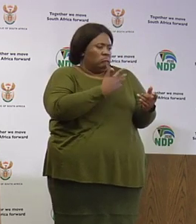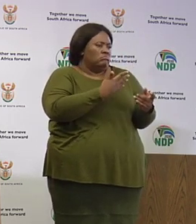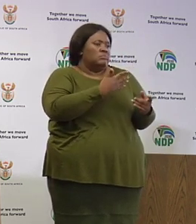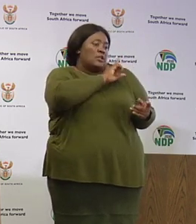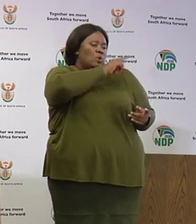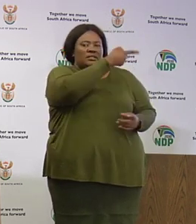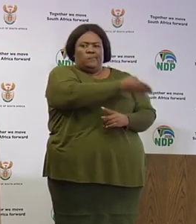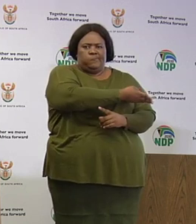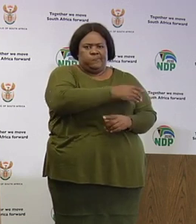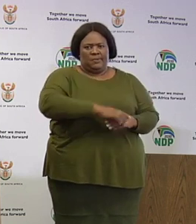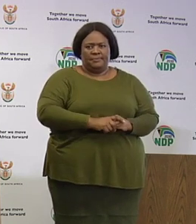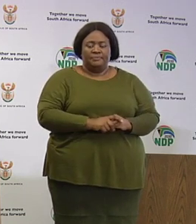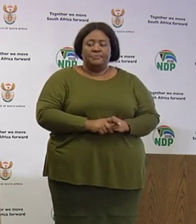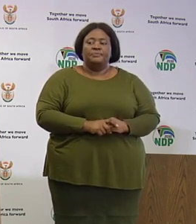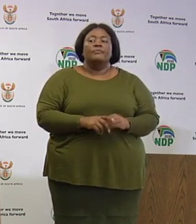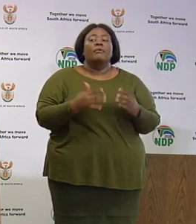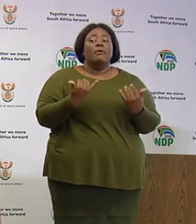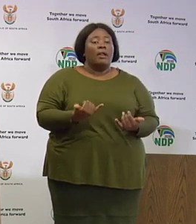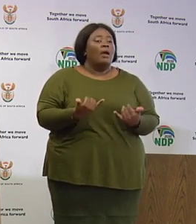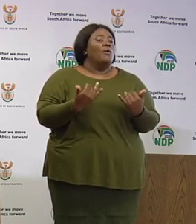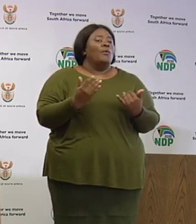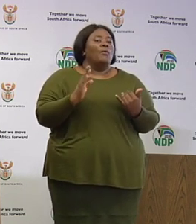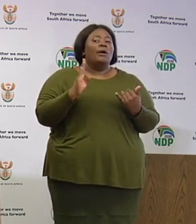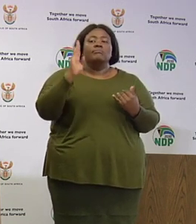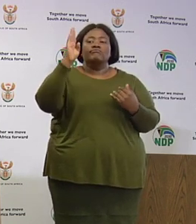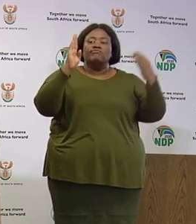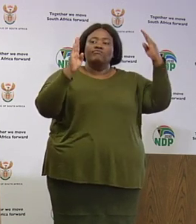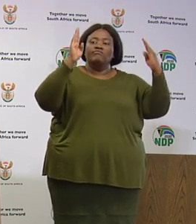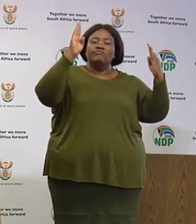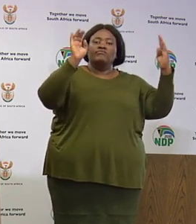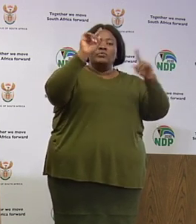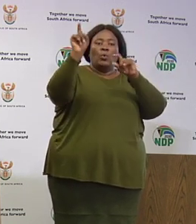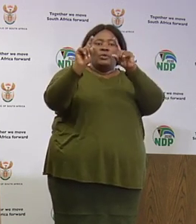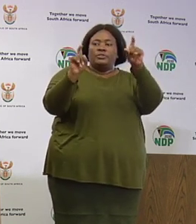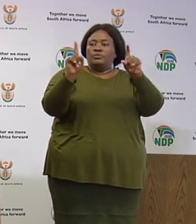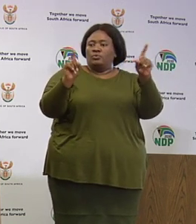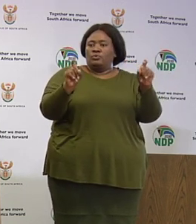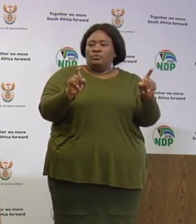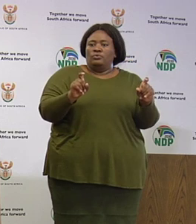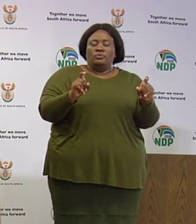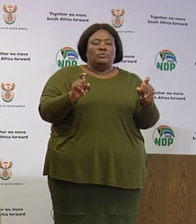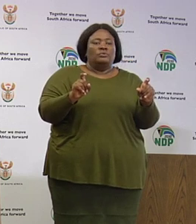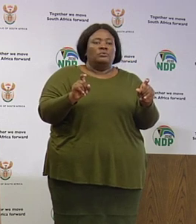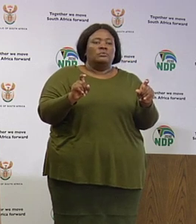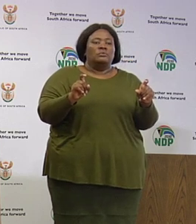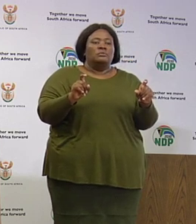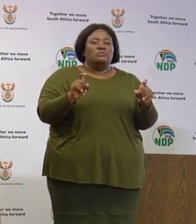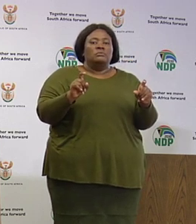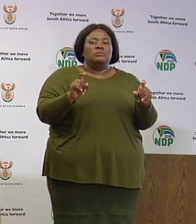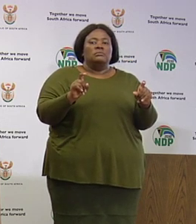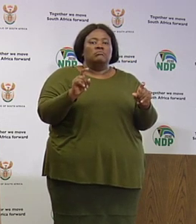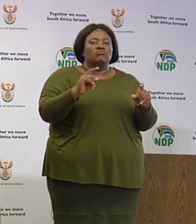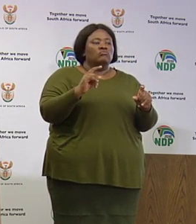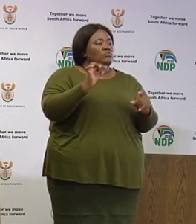here. We will now take your questions. Colleagues will take your hands so that you can ask